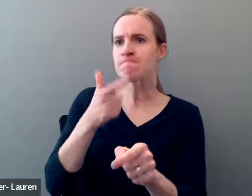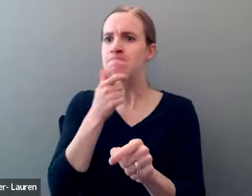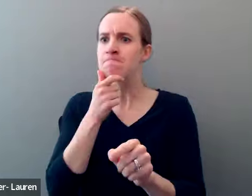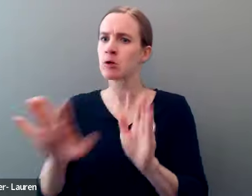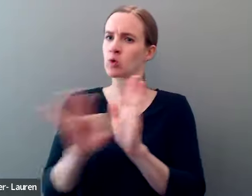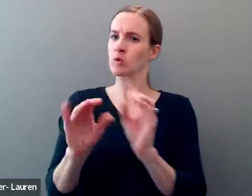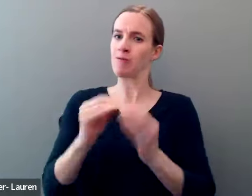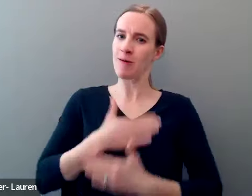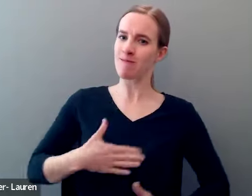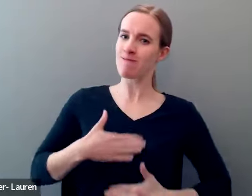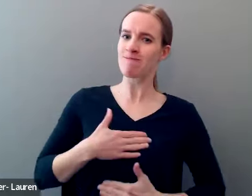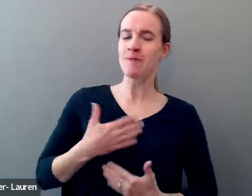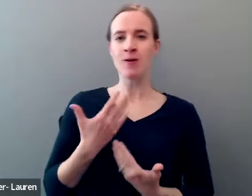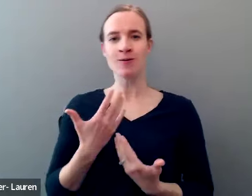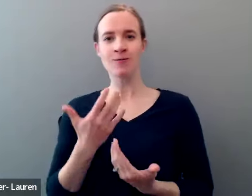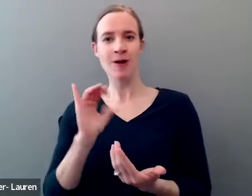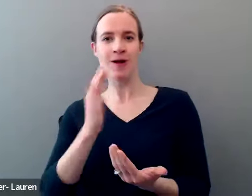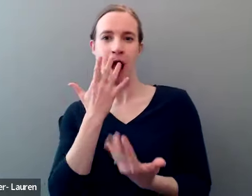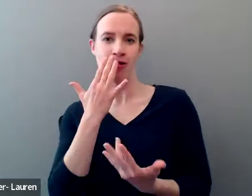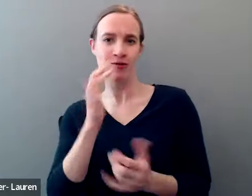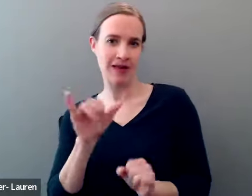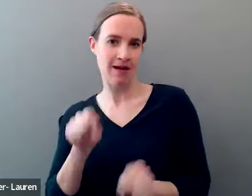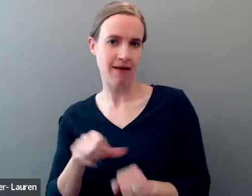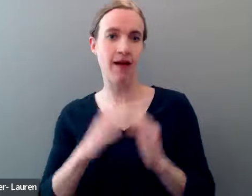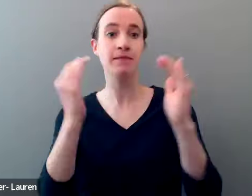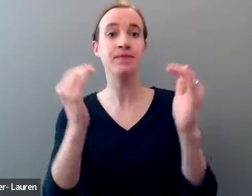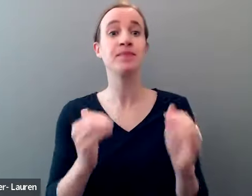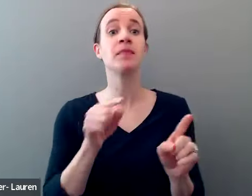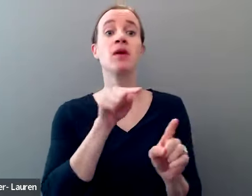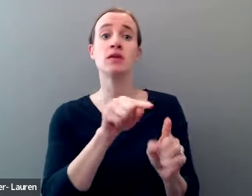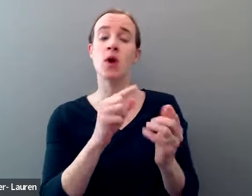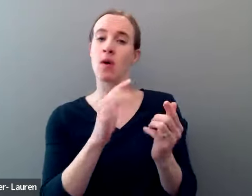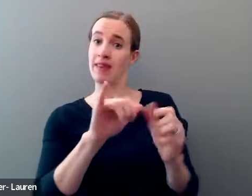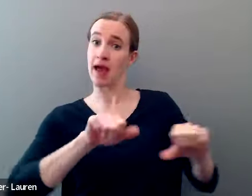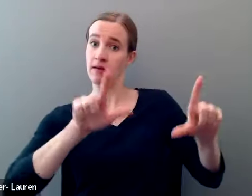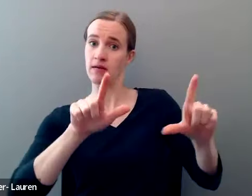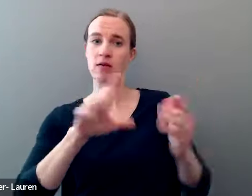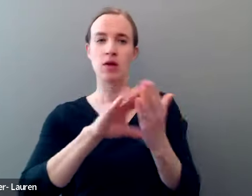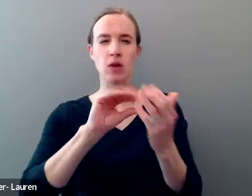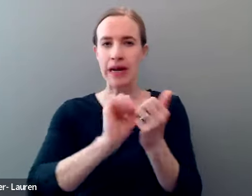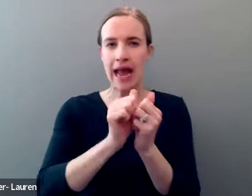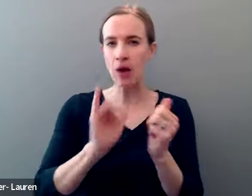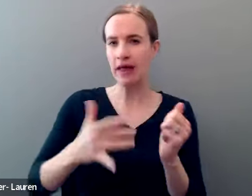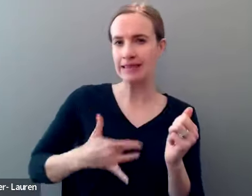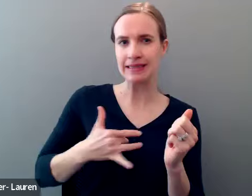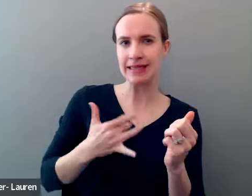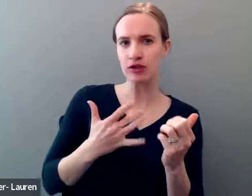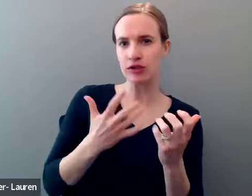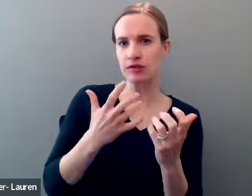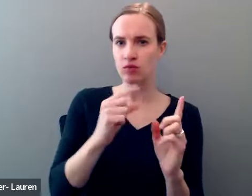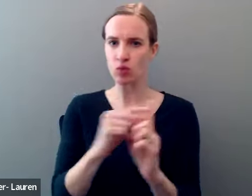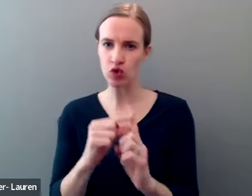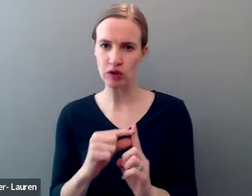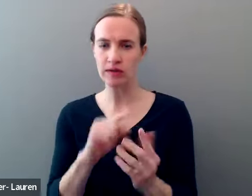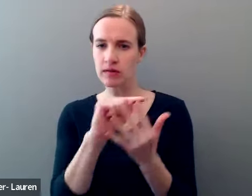Learning sensation words. So expanding your sensation vocabulary. When you experience discomfort in